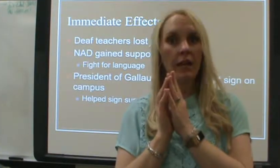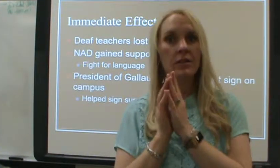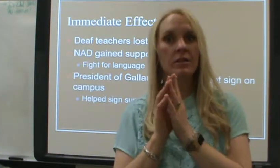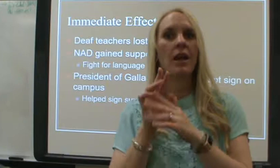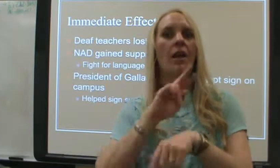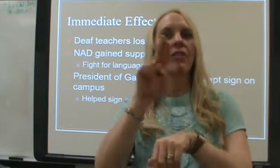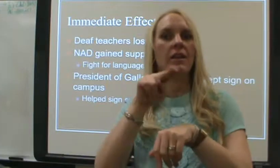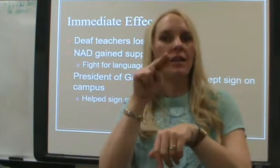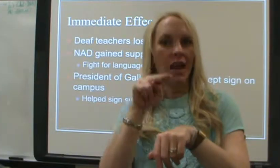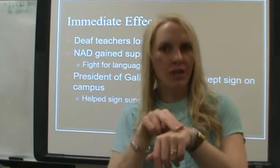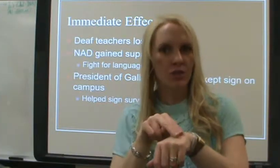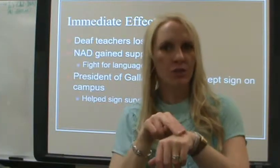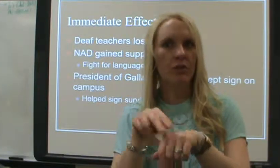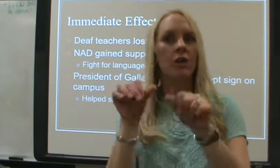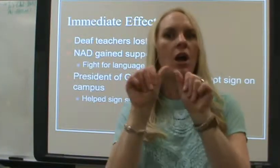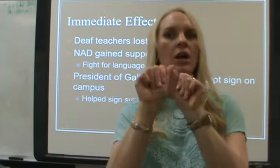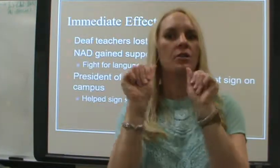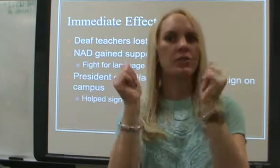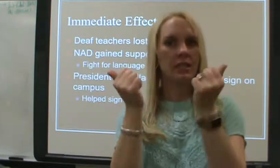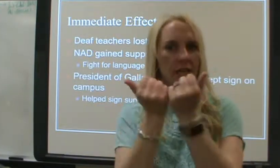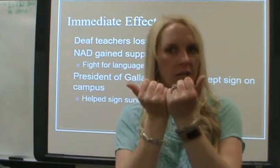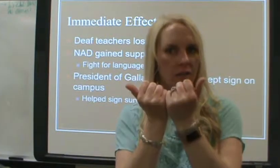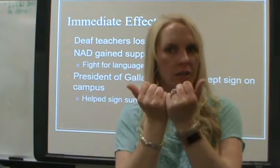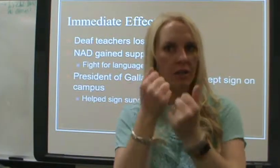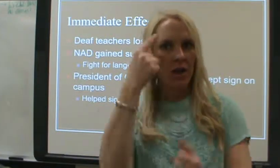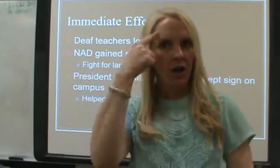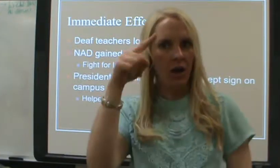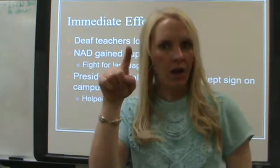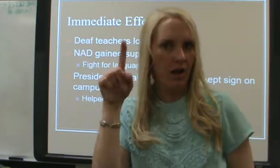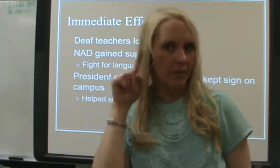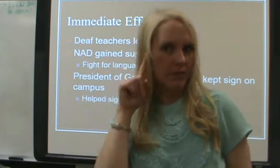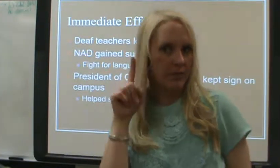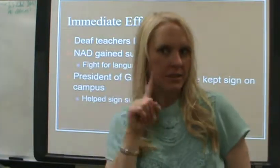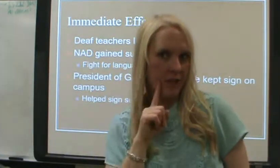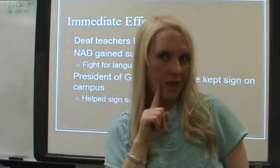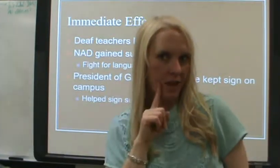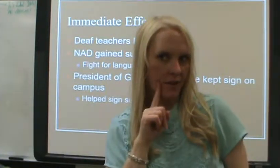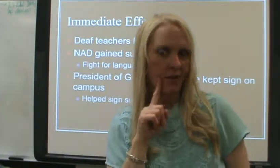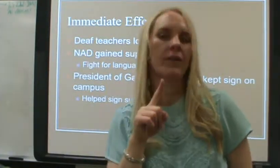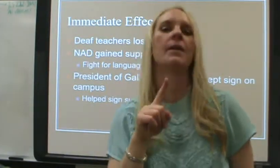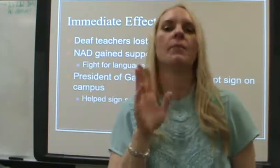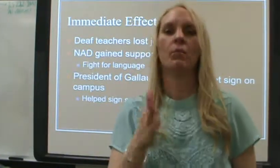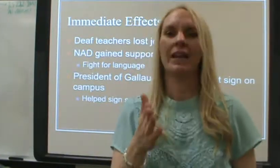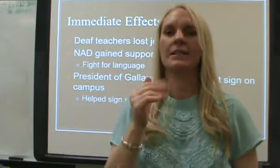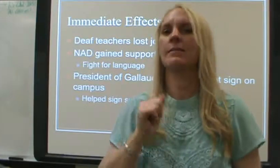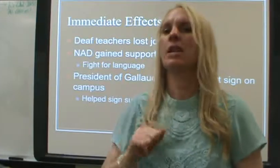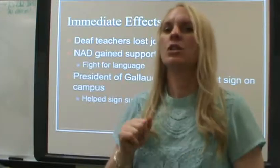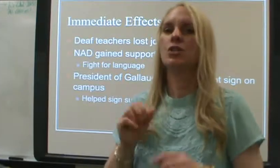Yes, the National Association of the Deaf. Right,